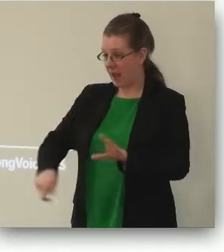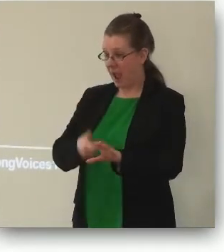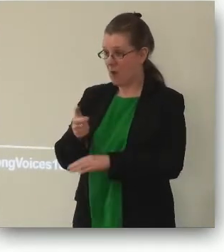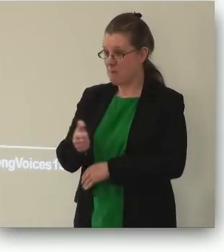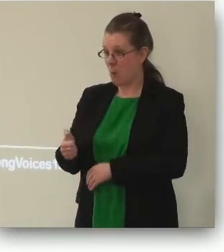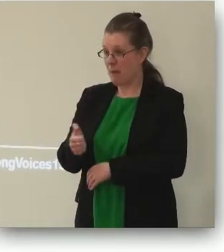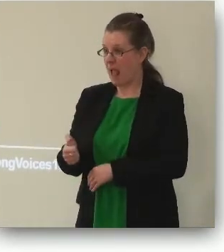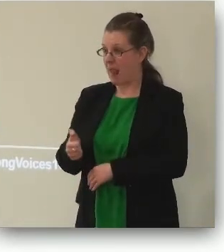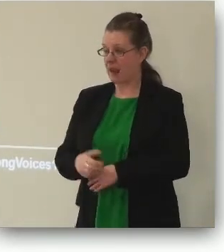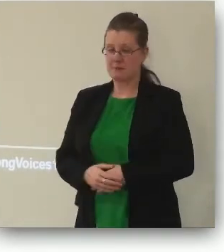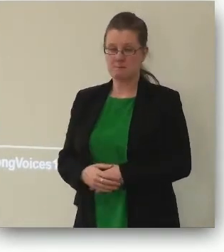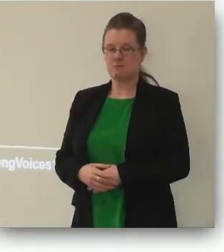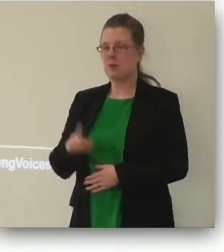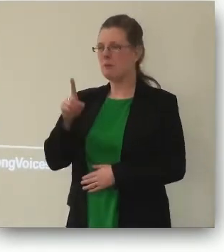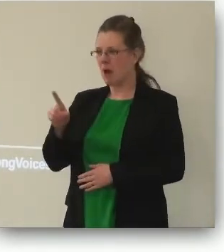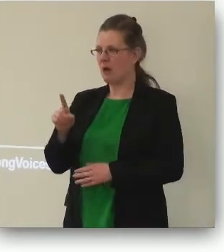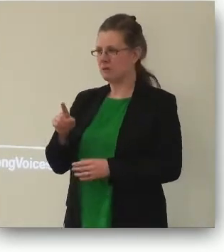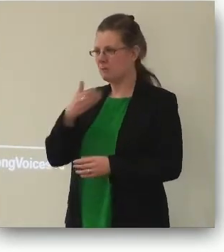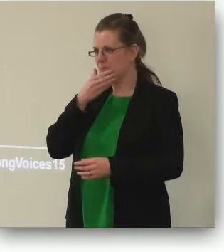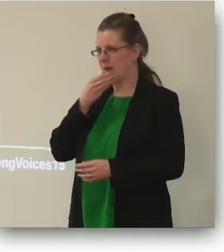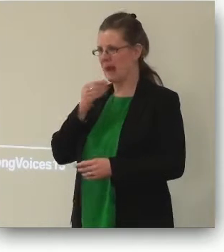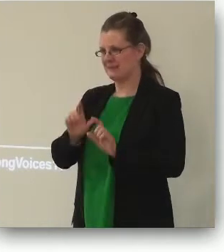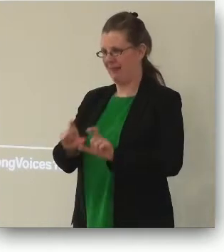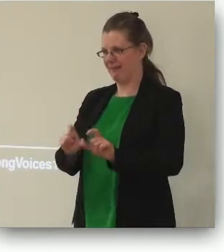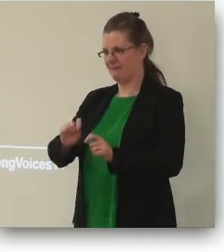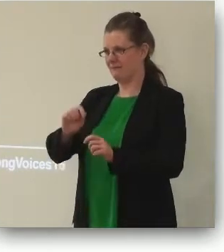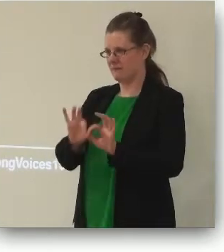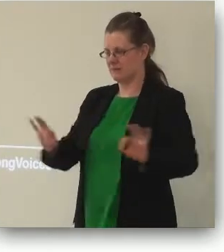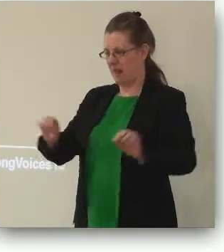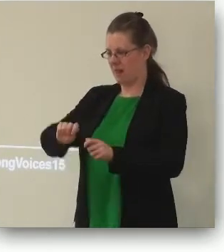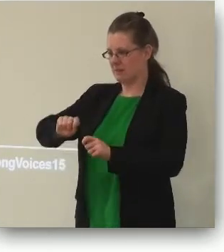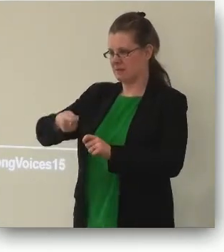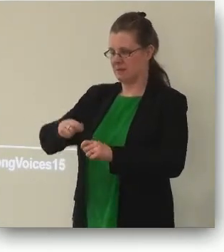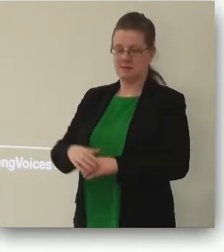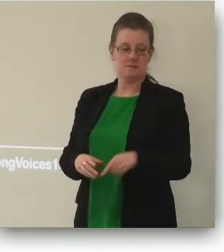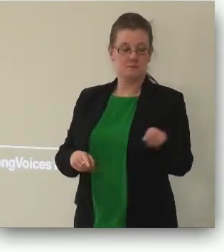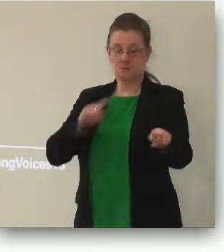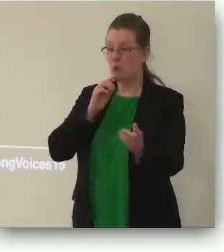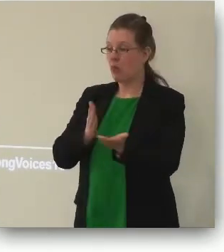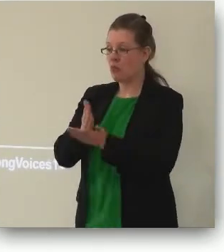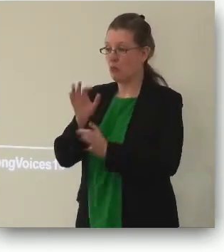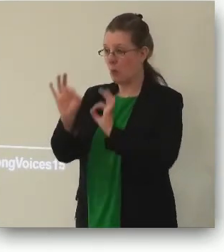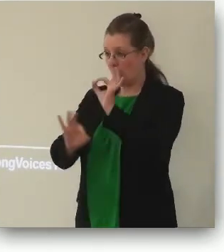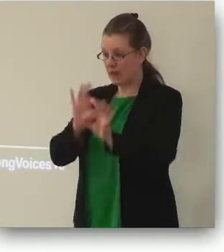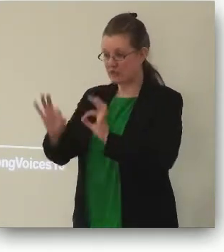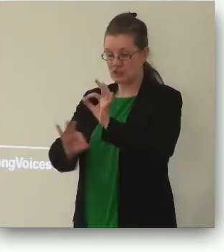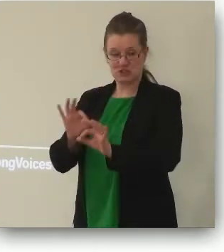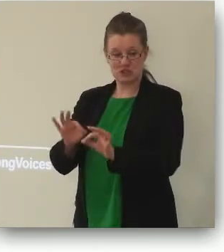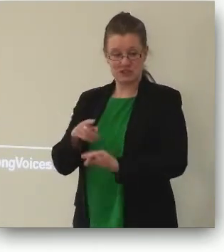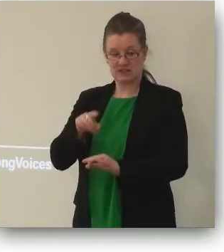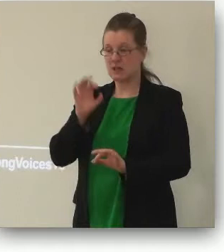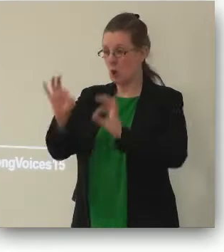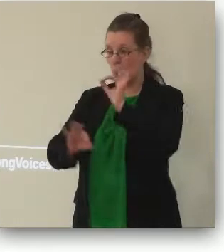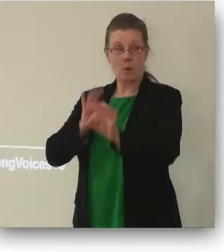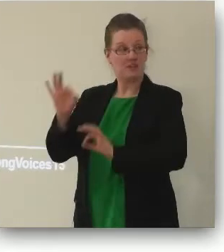but preferably keep them on silent if you can, that'd be good. We're going to take you through some questions. The questions are going to appear